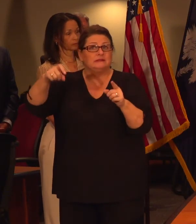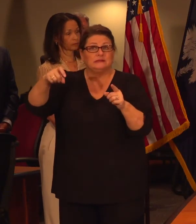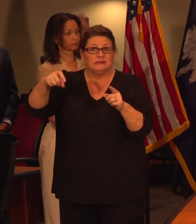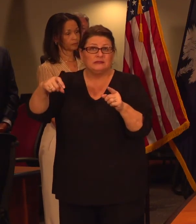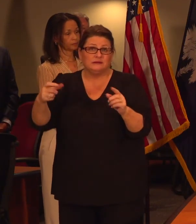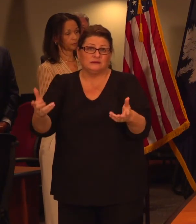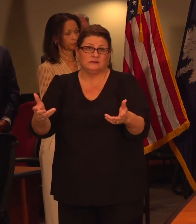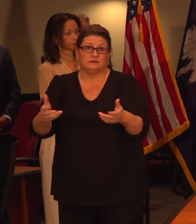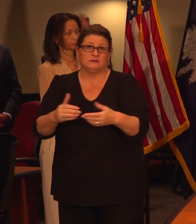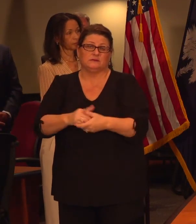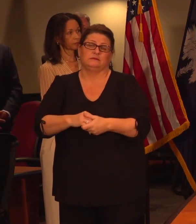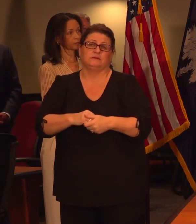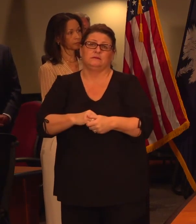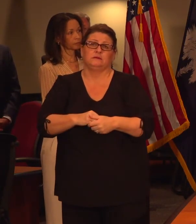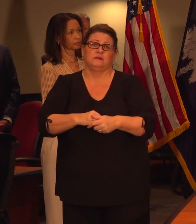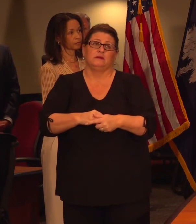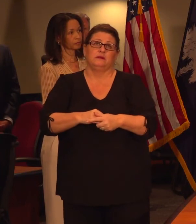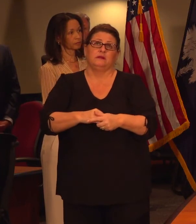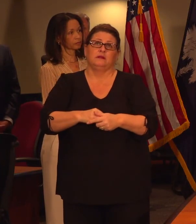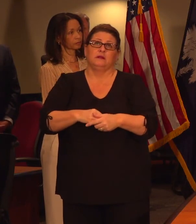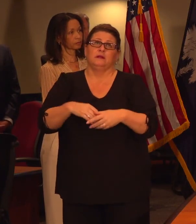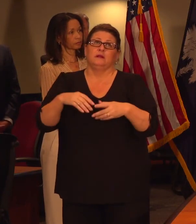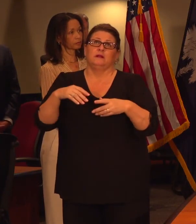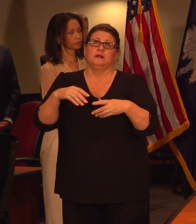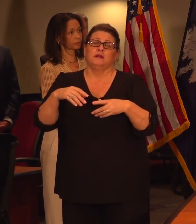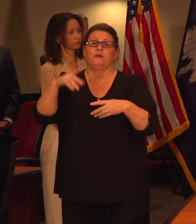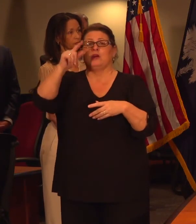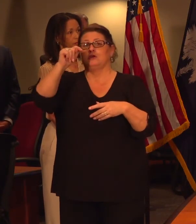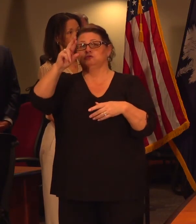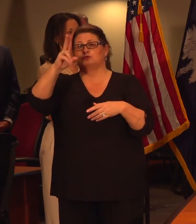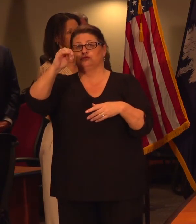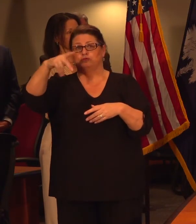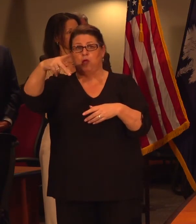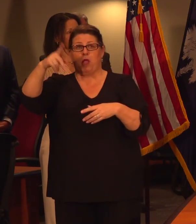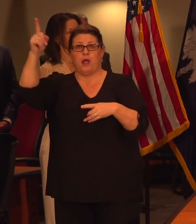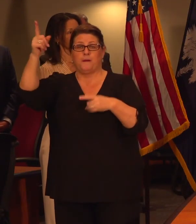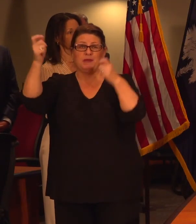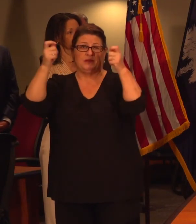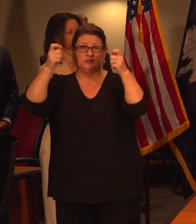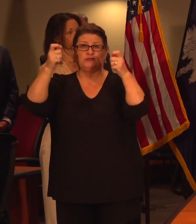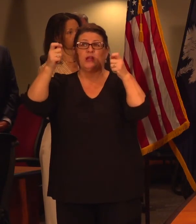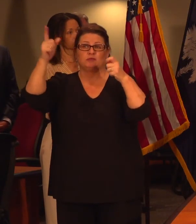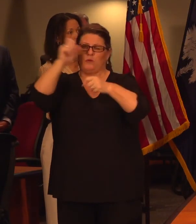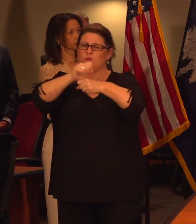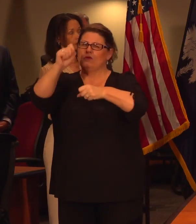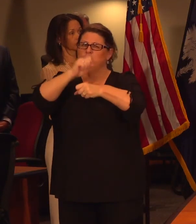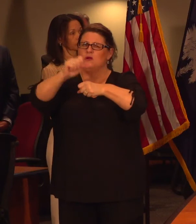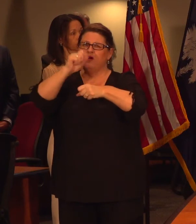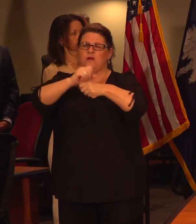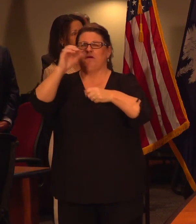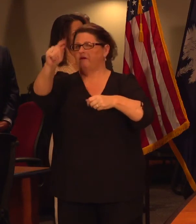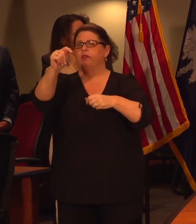factors. But the administration, the Trump administration, is working overtime to get factories